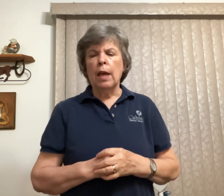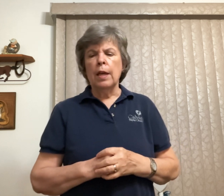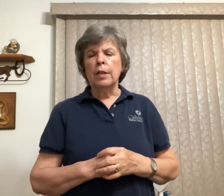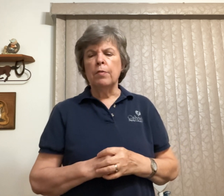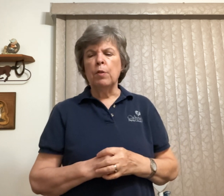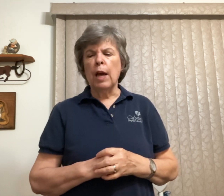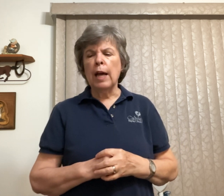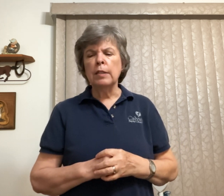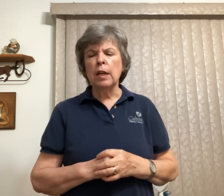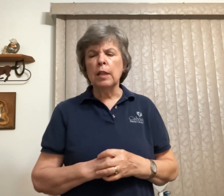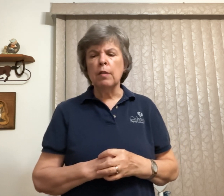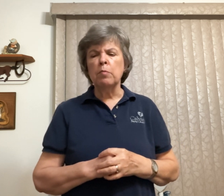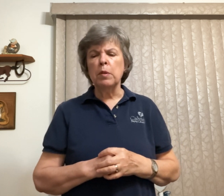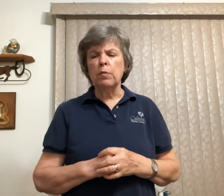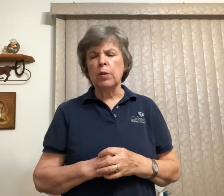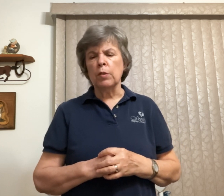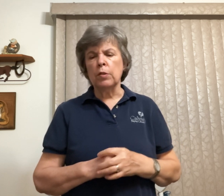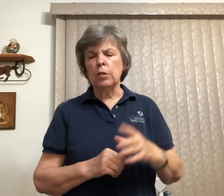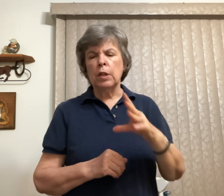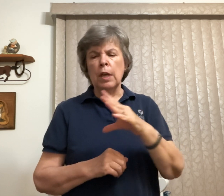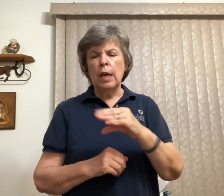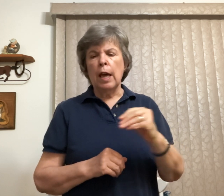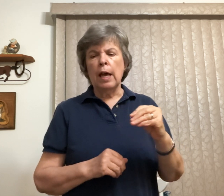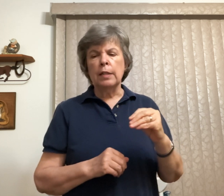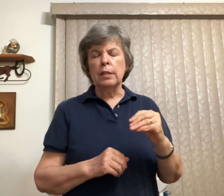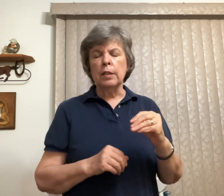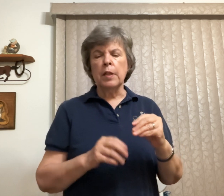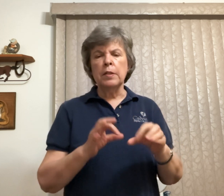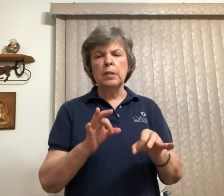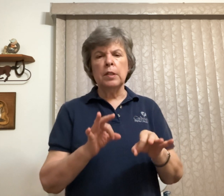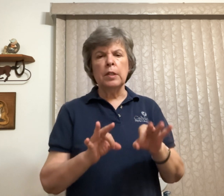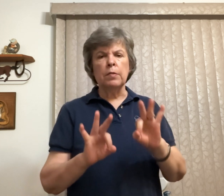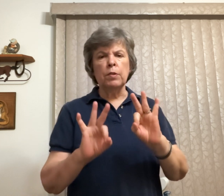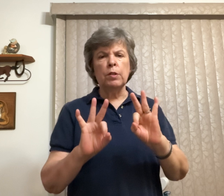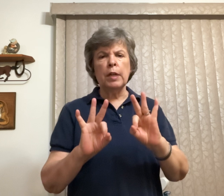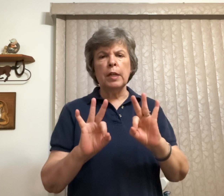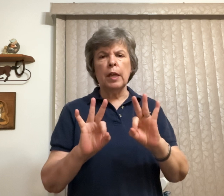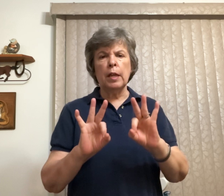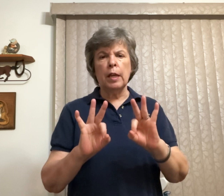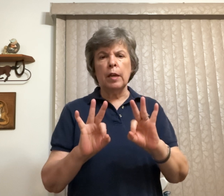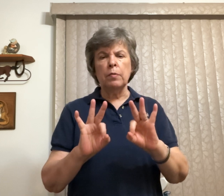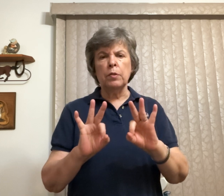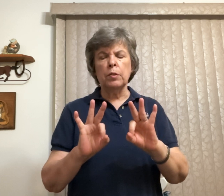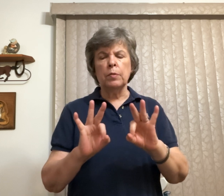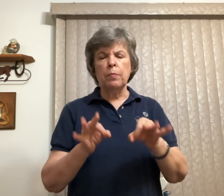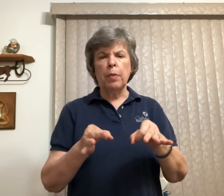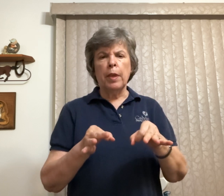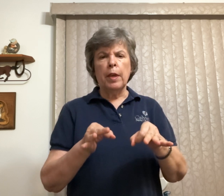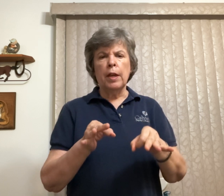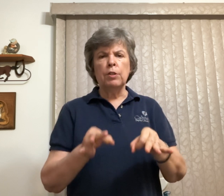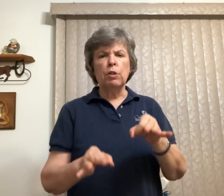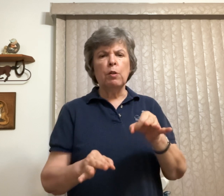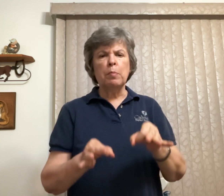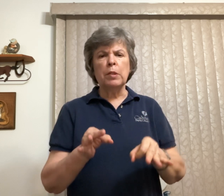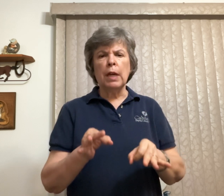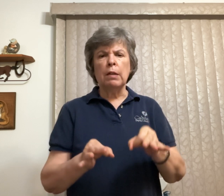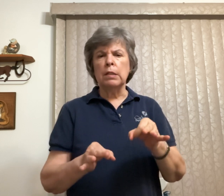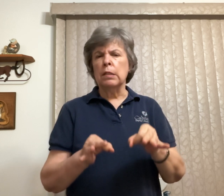And if you had not loved me first, and okay, this is if. You take F's and you go up and down. It's an